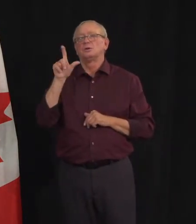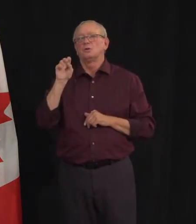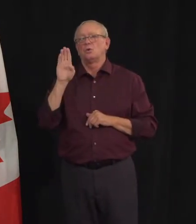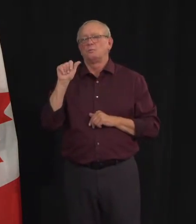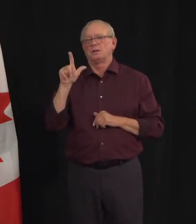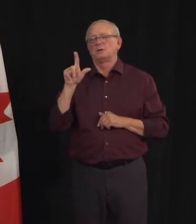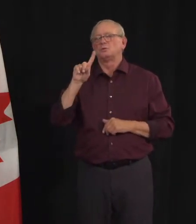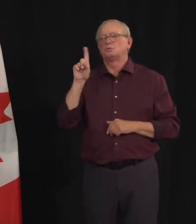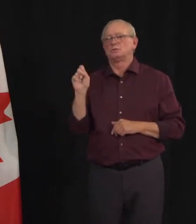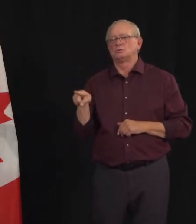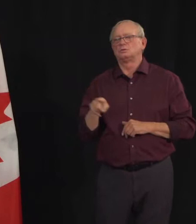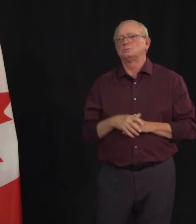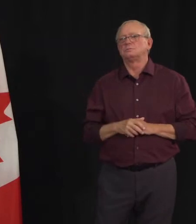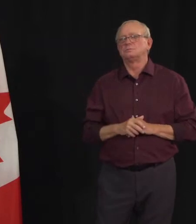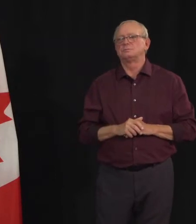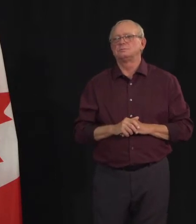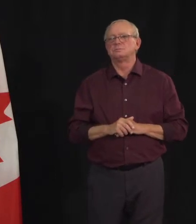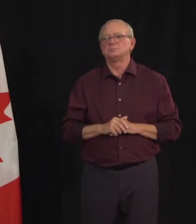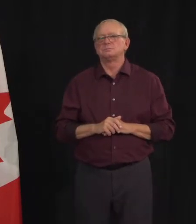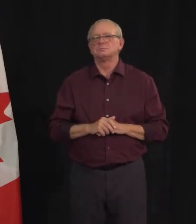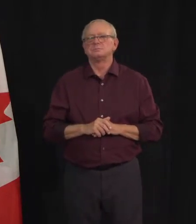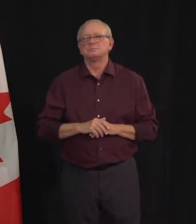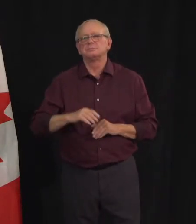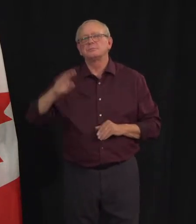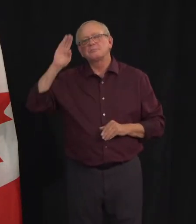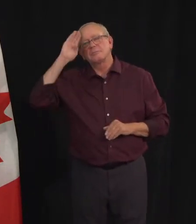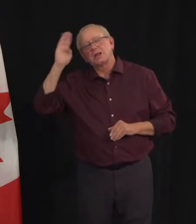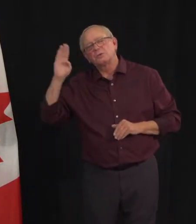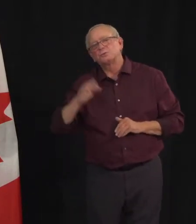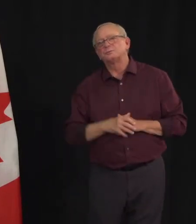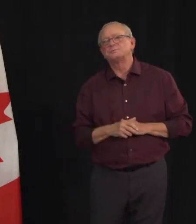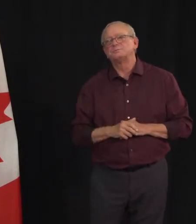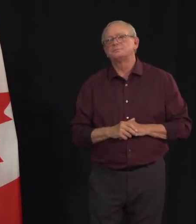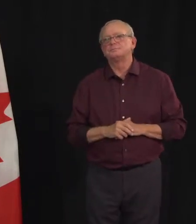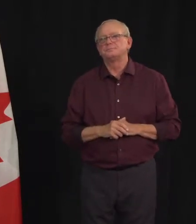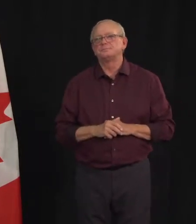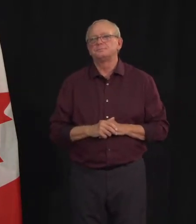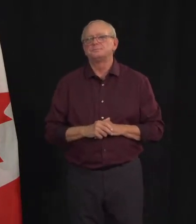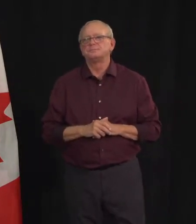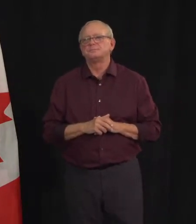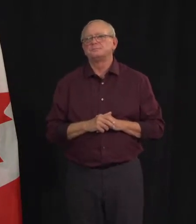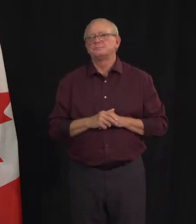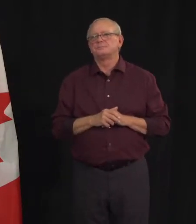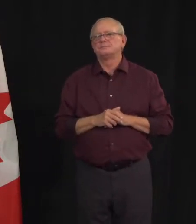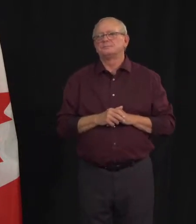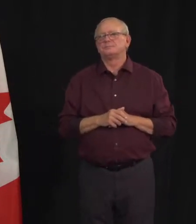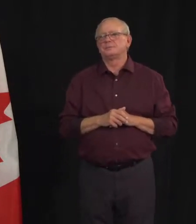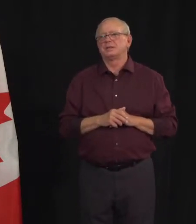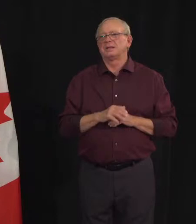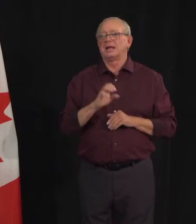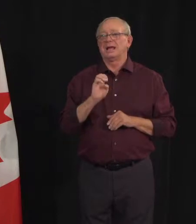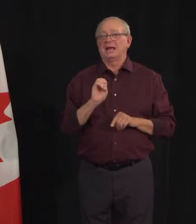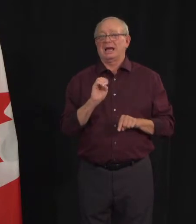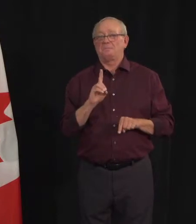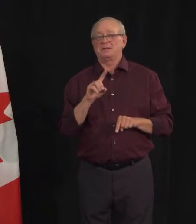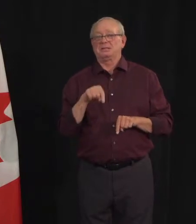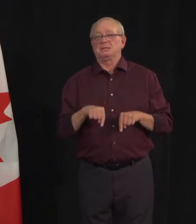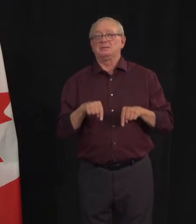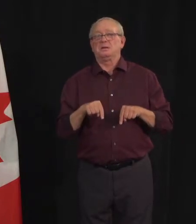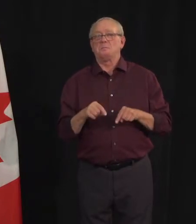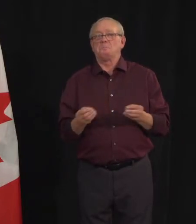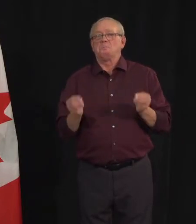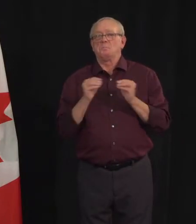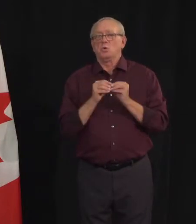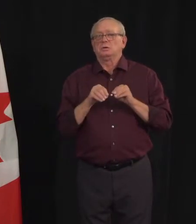Julia. Hi, Dr. Hinshaw. There are now more outbreaks in continuing care facilities in Edmonton than I believe ever. What role do you